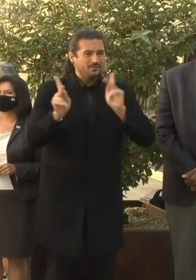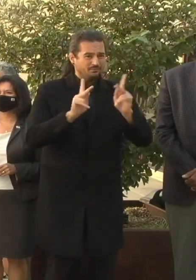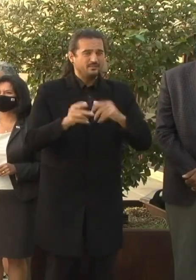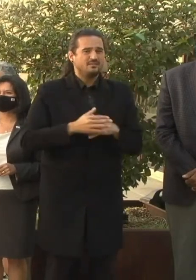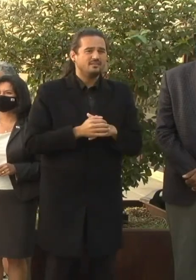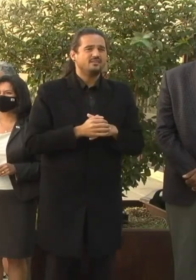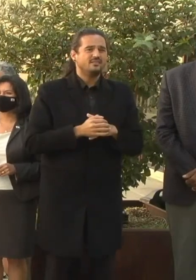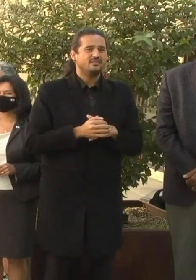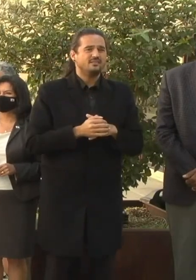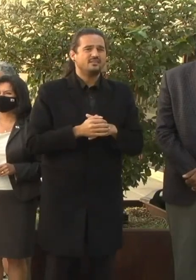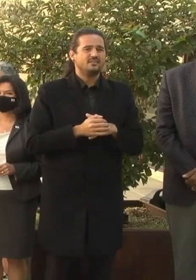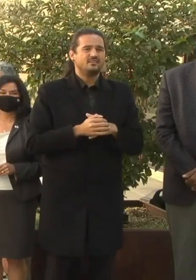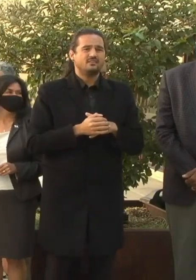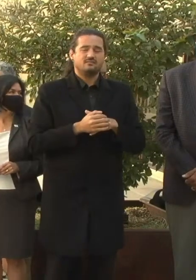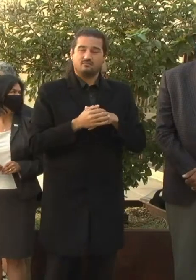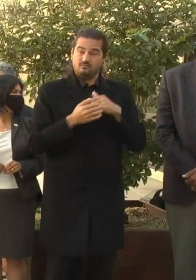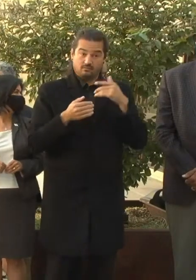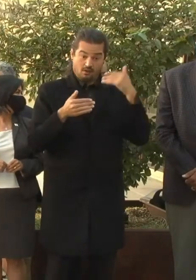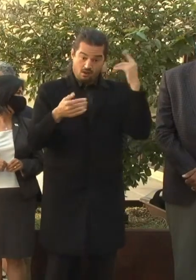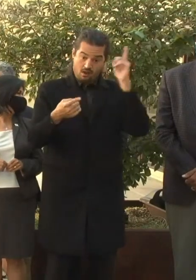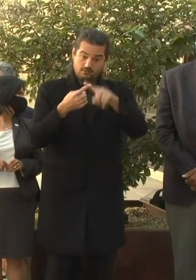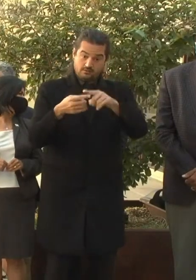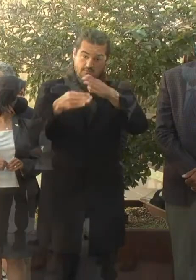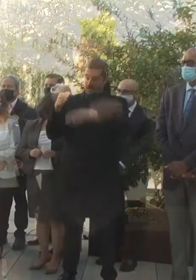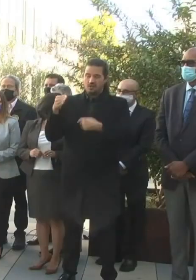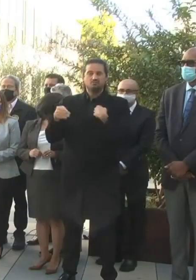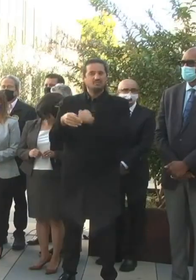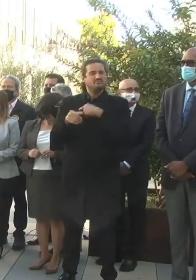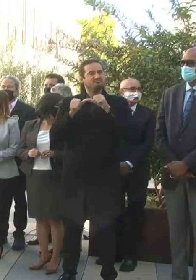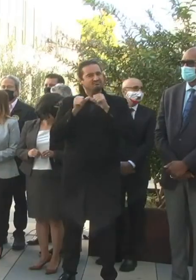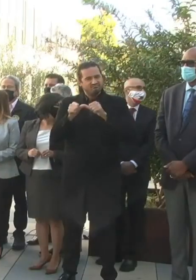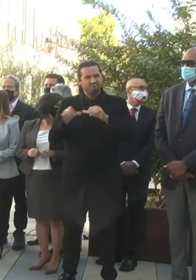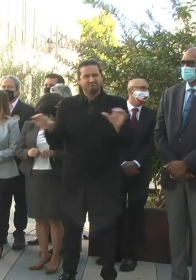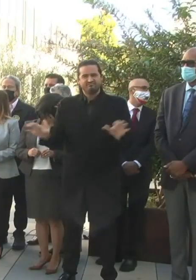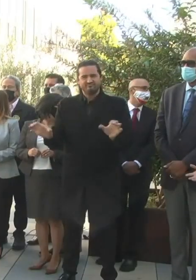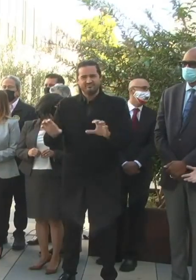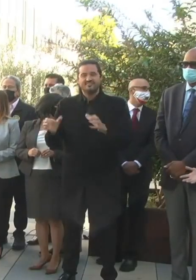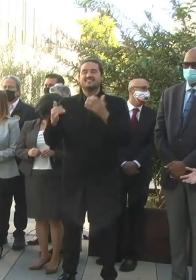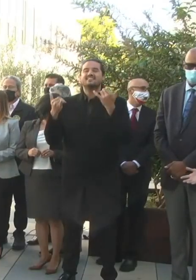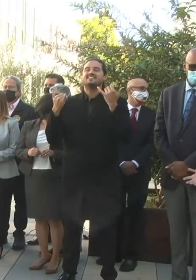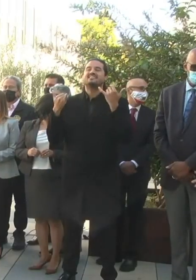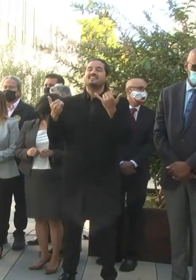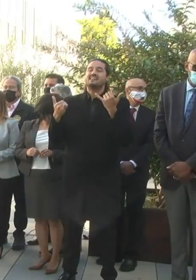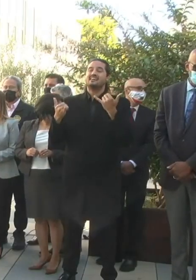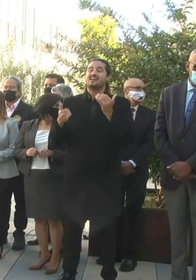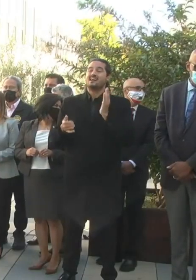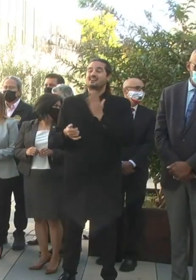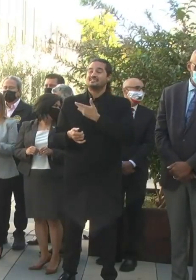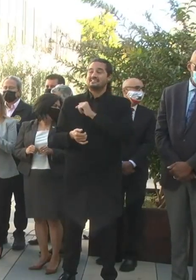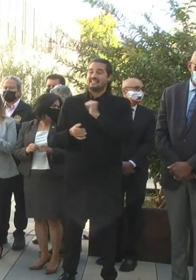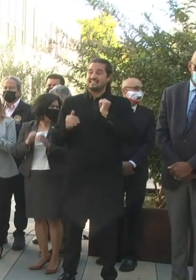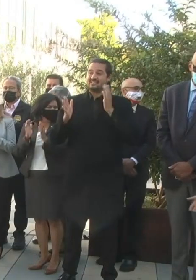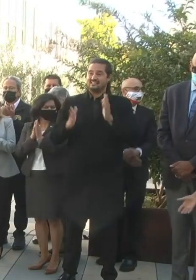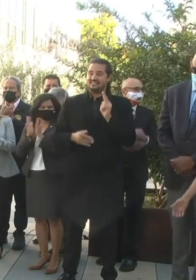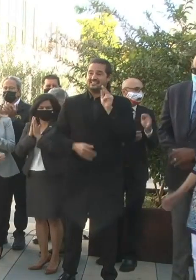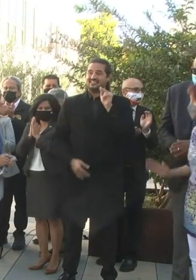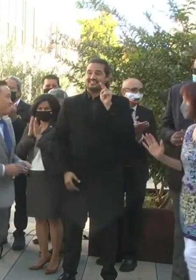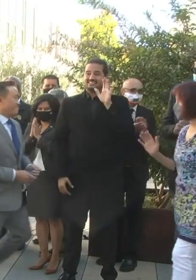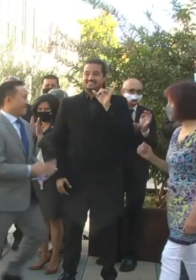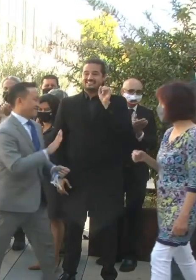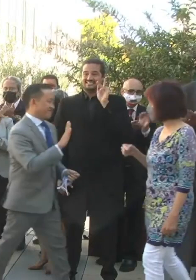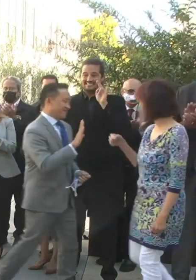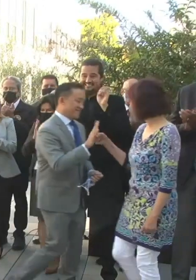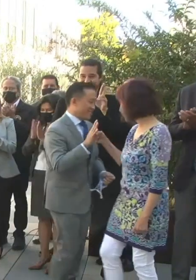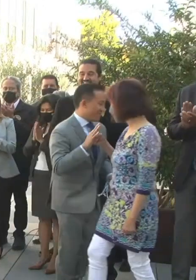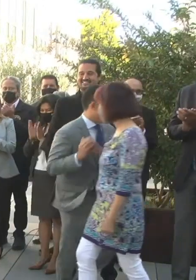it is my honor to introduce the amazing senator representing Berkeley and, of course, our Senate Budget Chair, Senator Nancy Skinner.